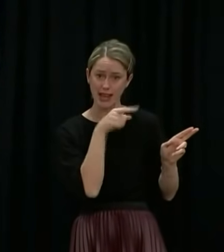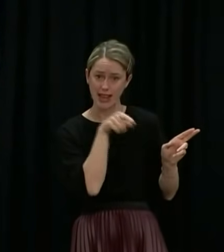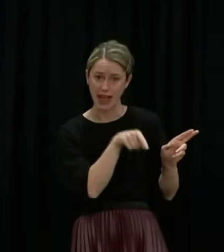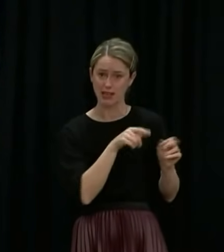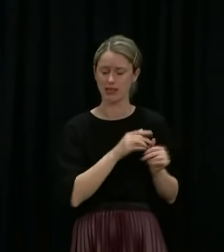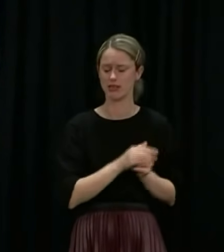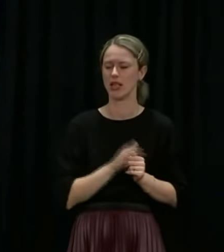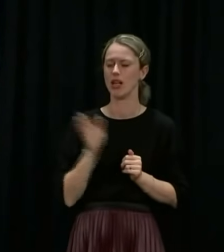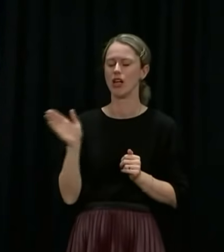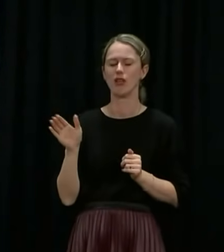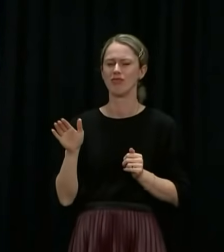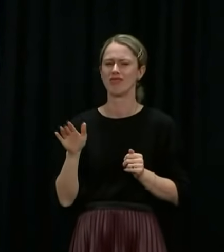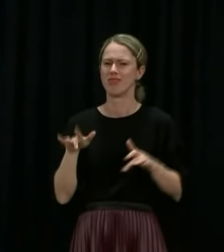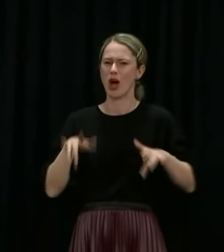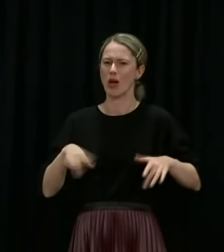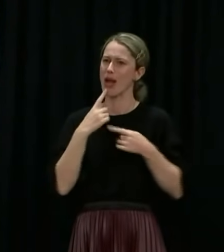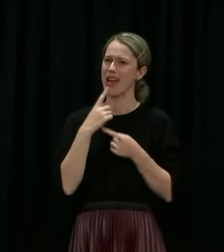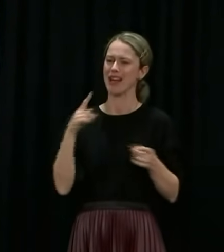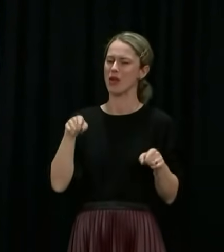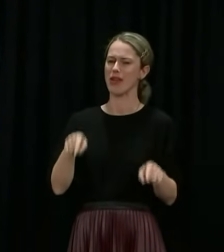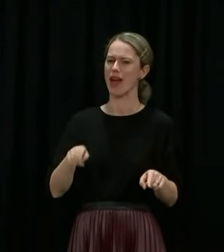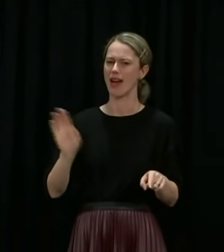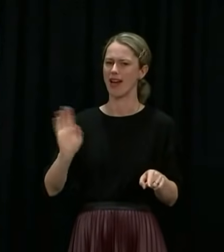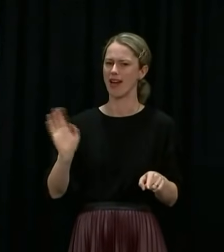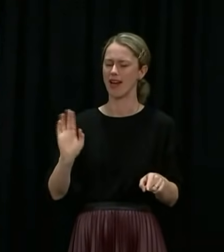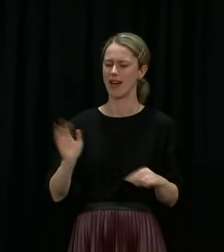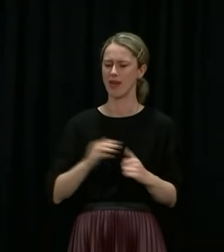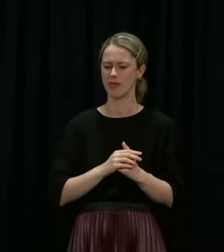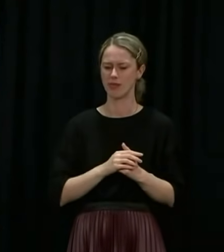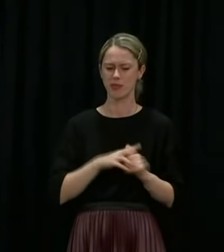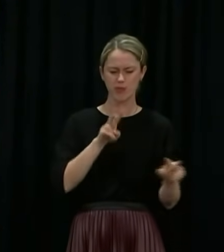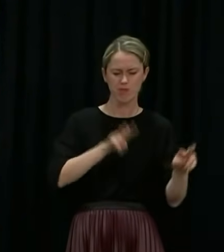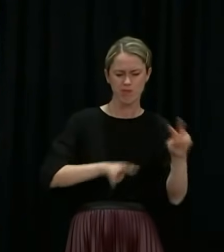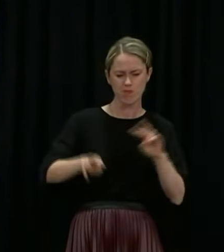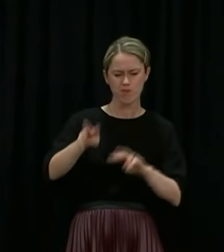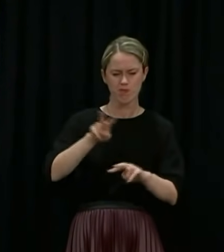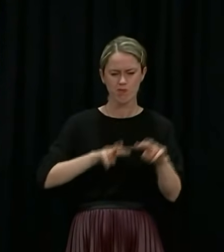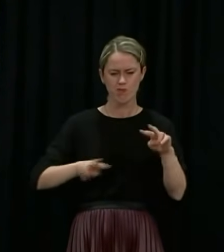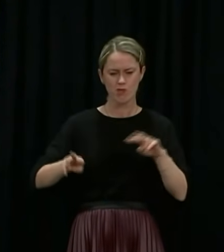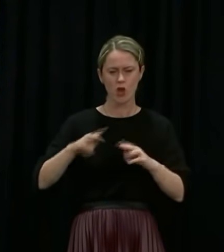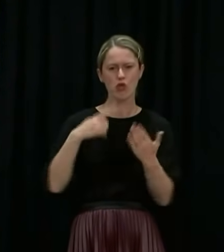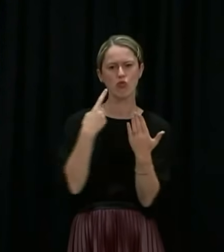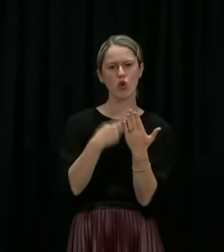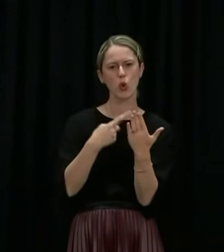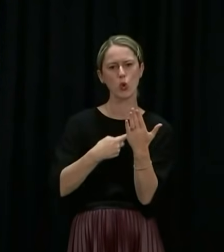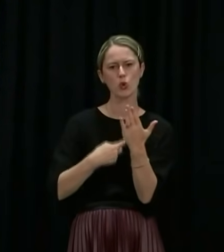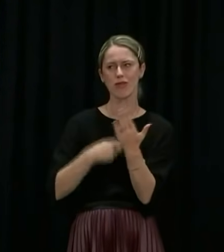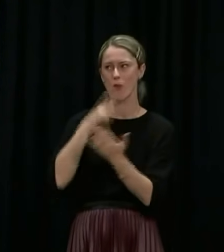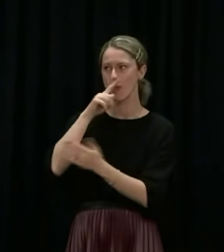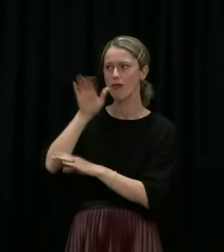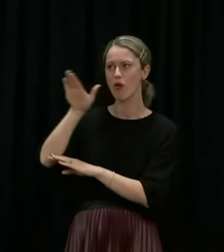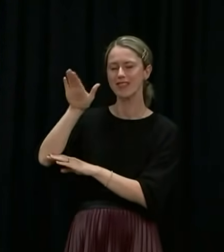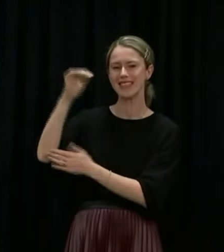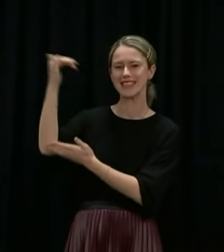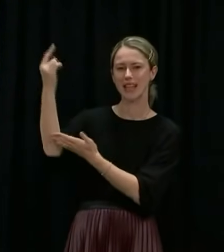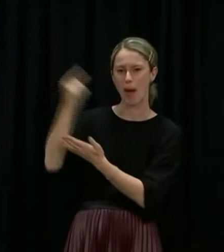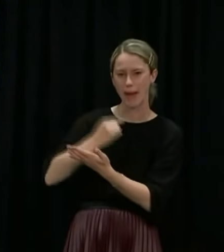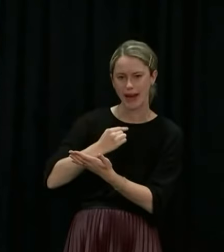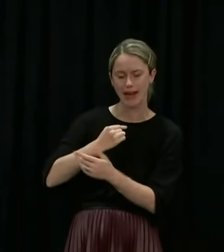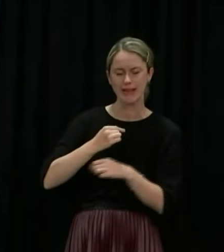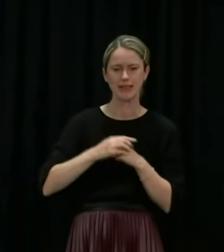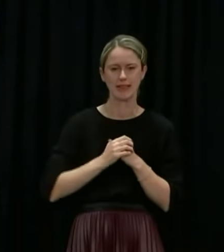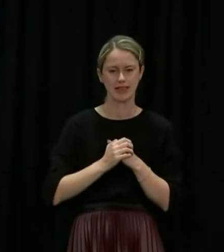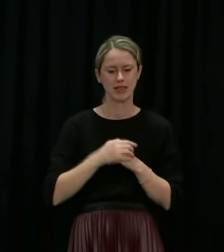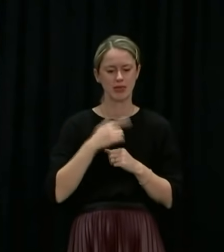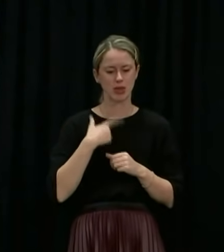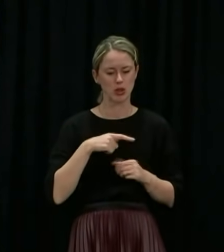making any pronouncements on that. What I am saying is, of course, we are looking at our overall border settings, our MIQ settings, in light of the changed situation